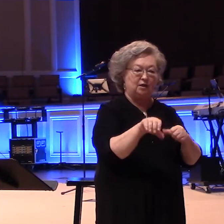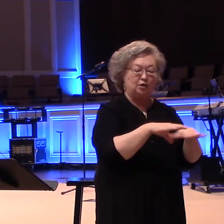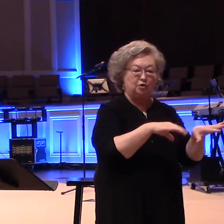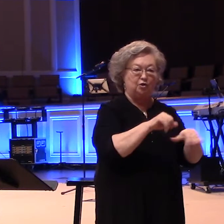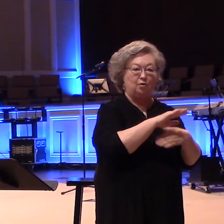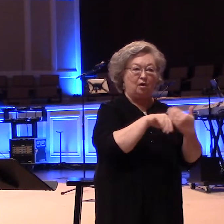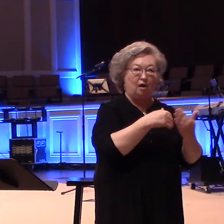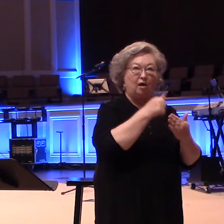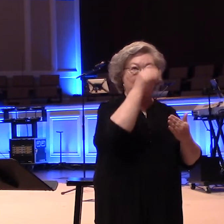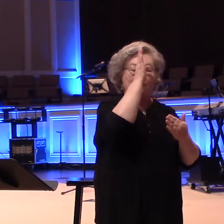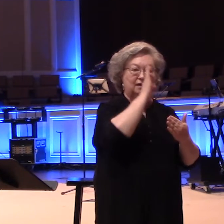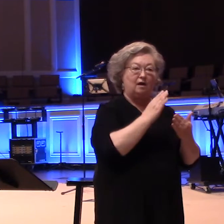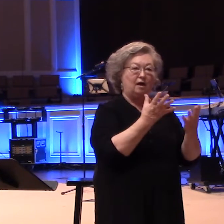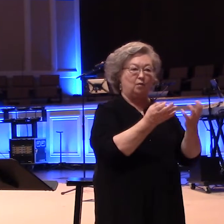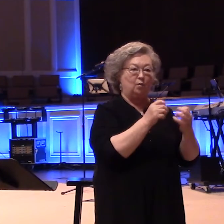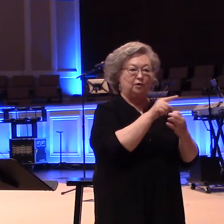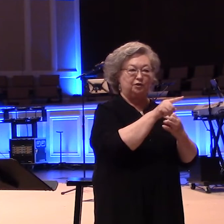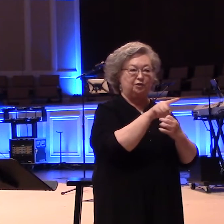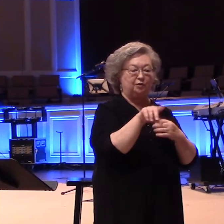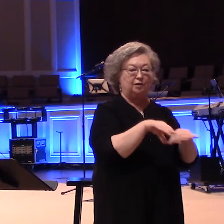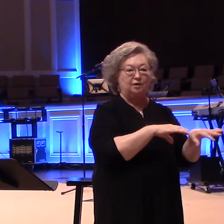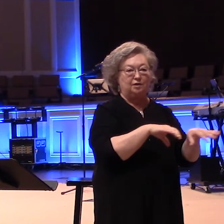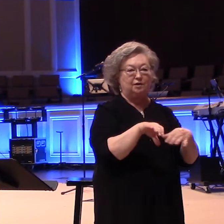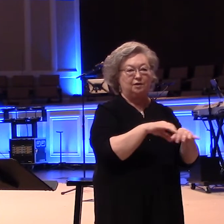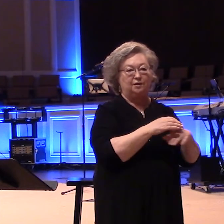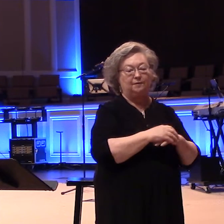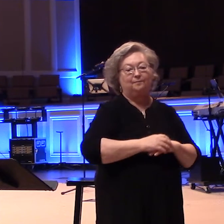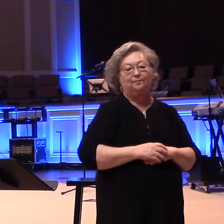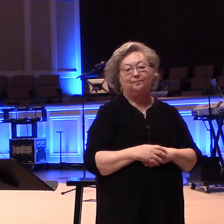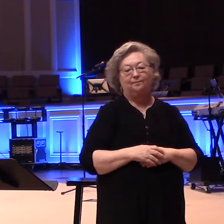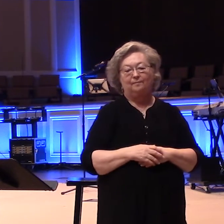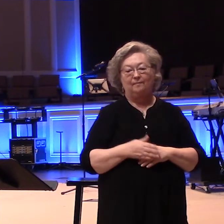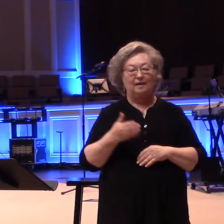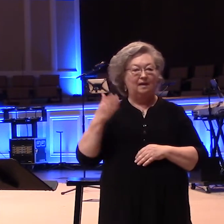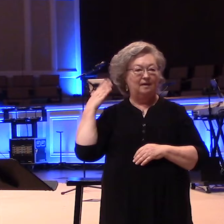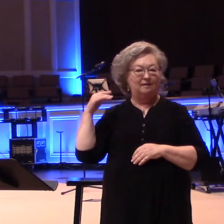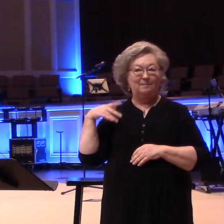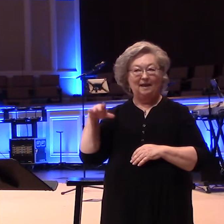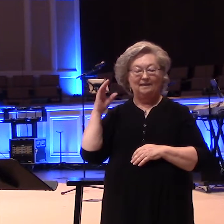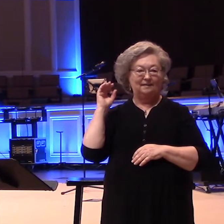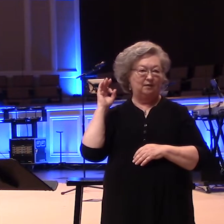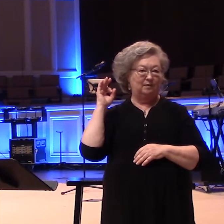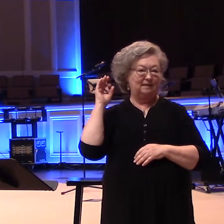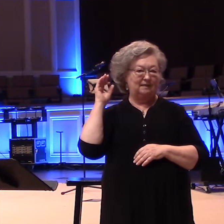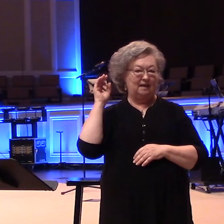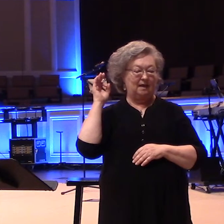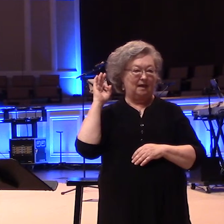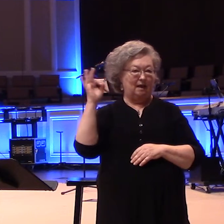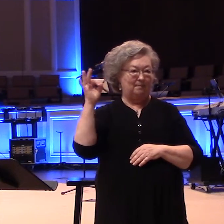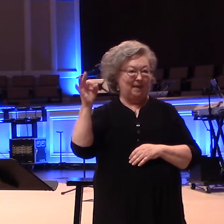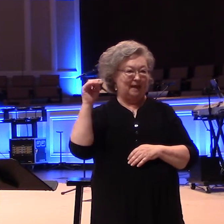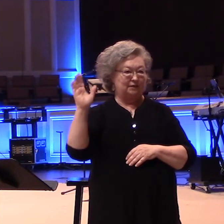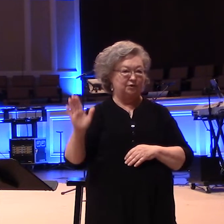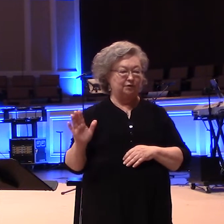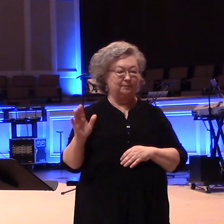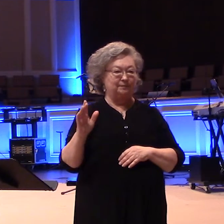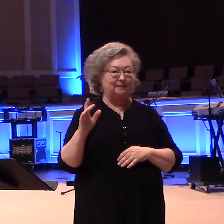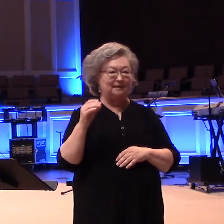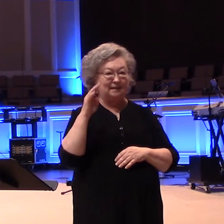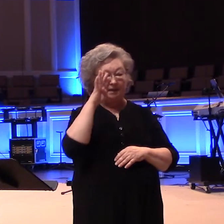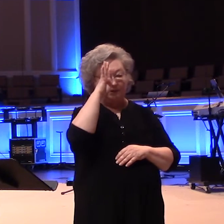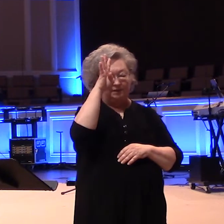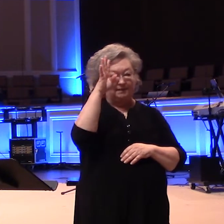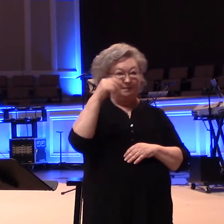There's a pastor named Francis Chan I really like. And he told his congregation, he gave him this illustration one time. He says, imagine if I go up to my teenage daughter's